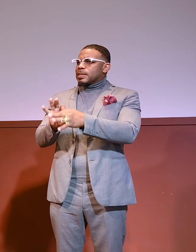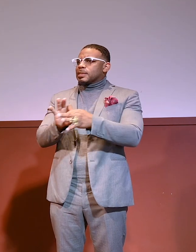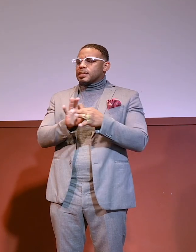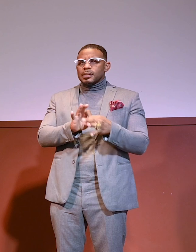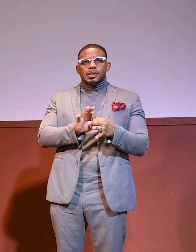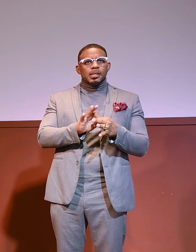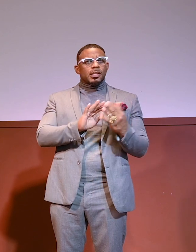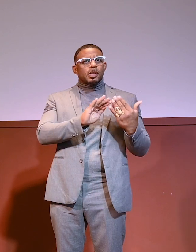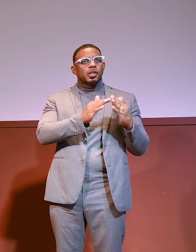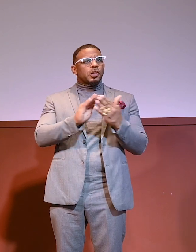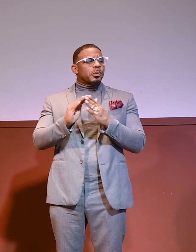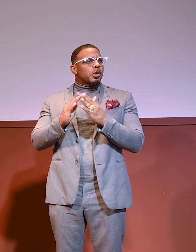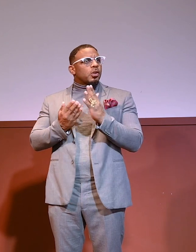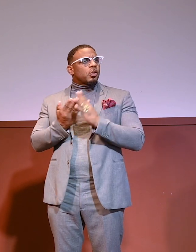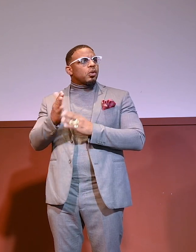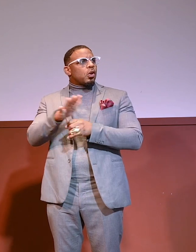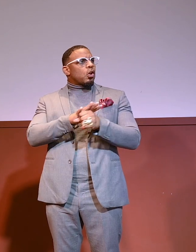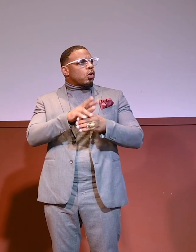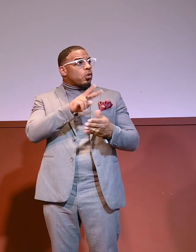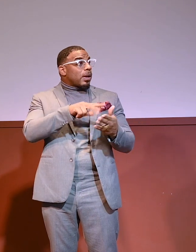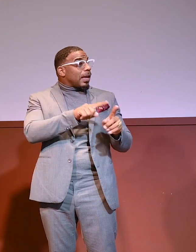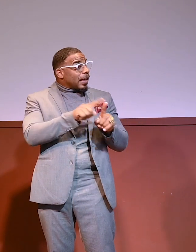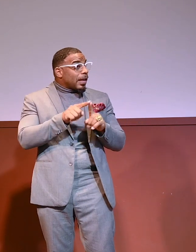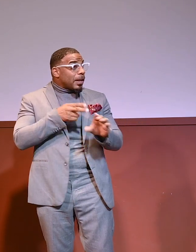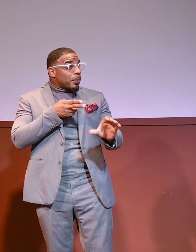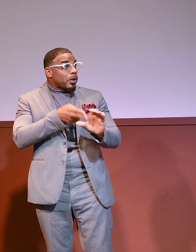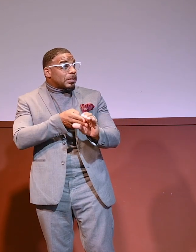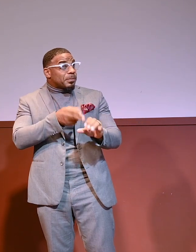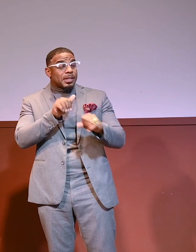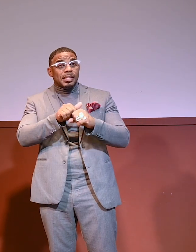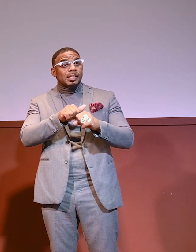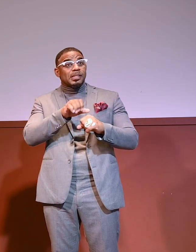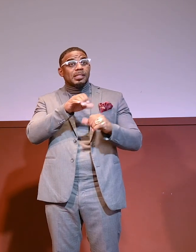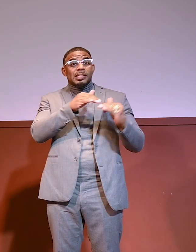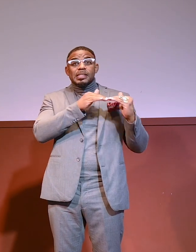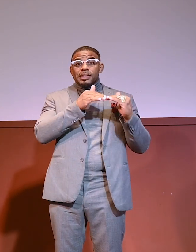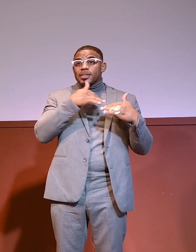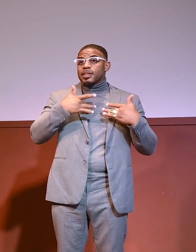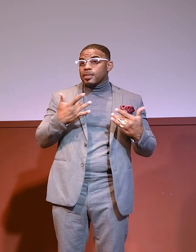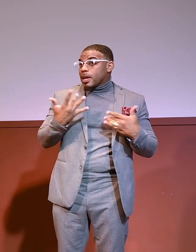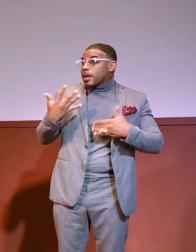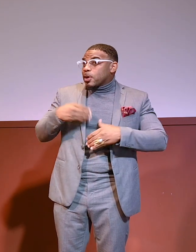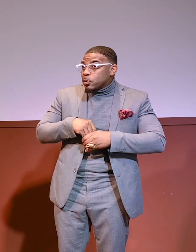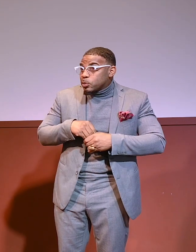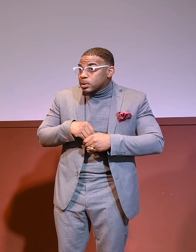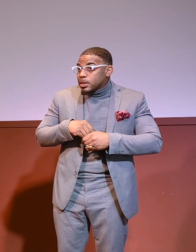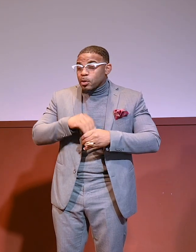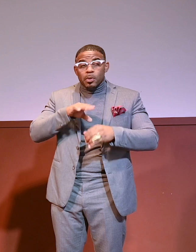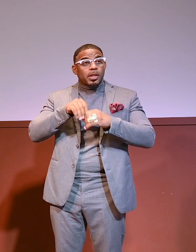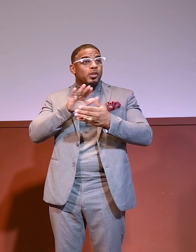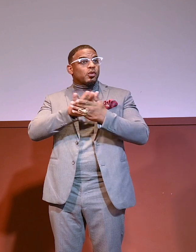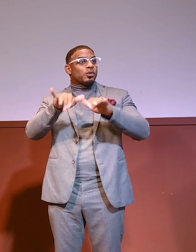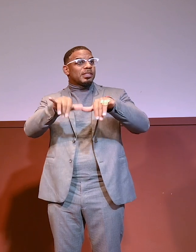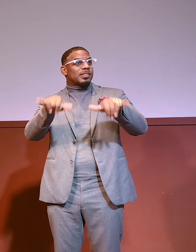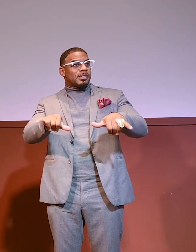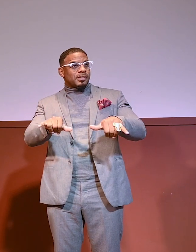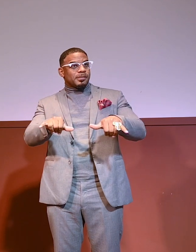connect our communities through local readings and participation in civic events, included within our school